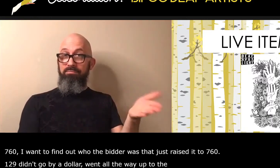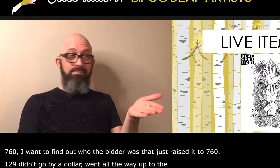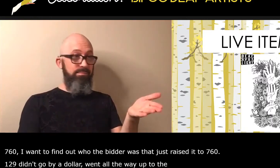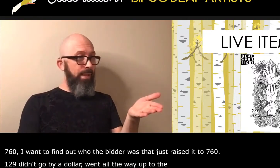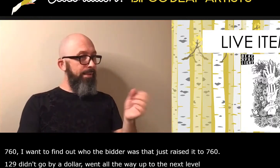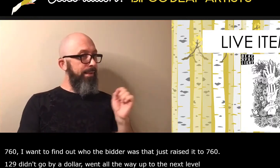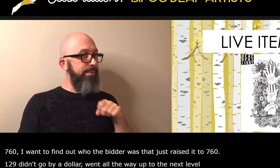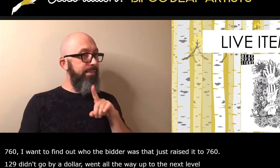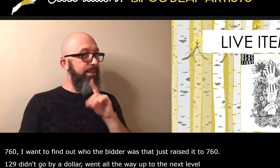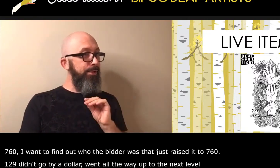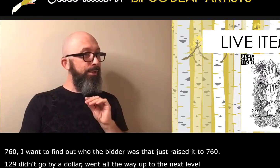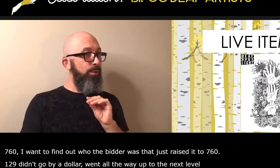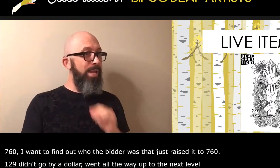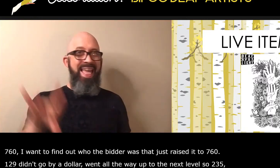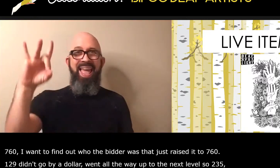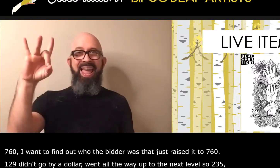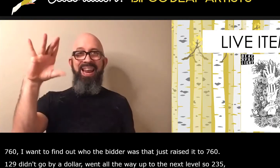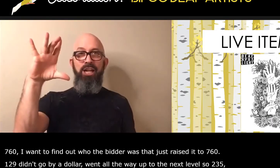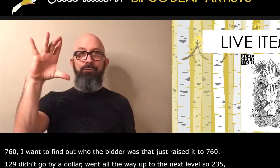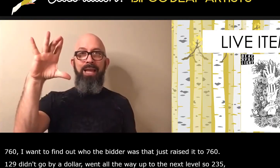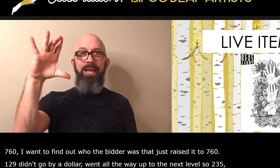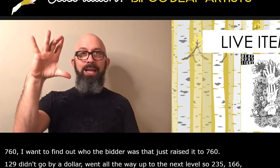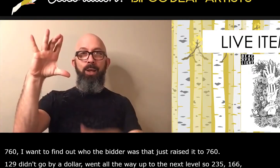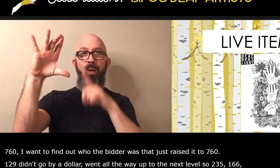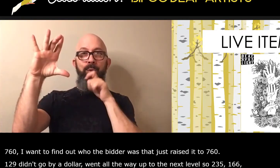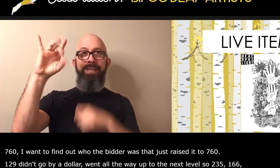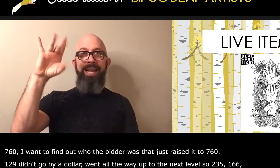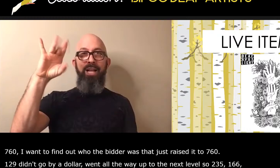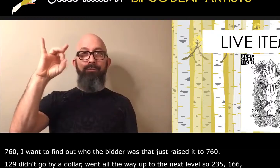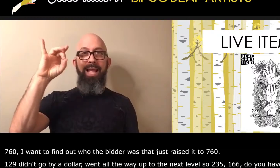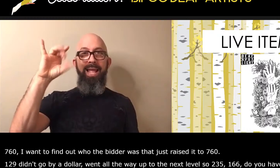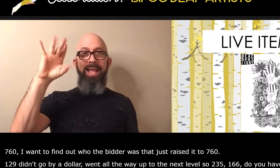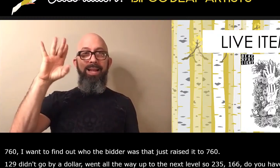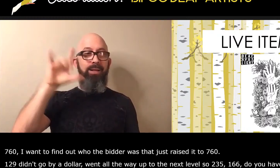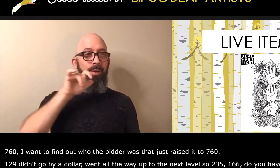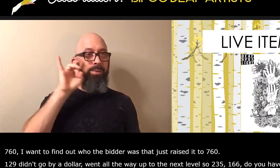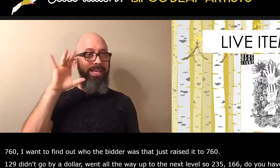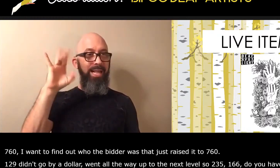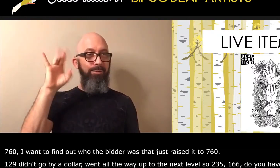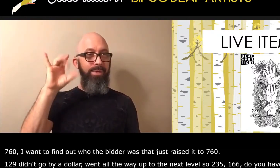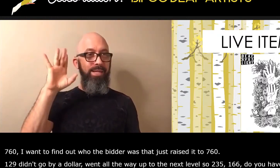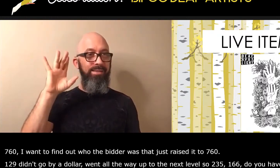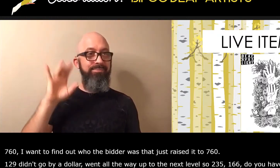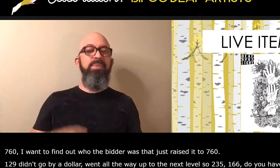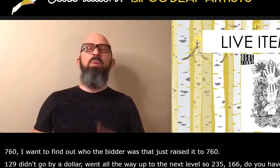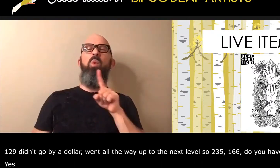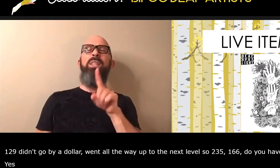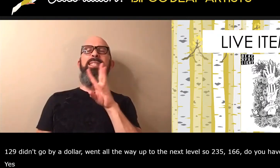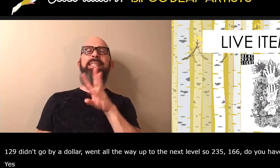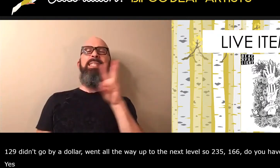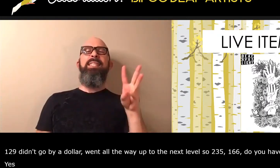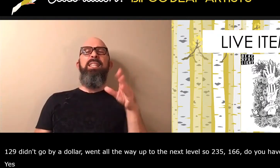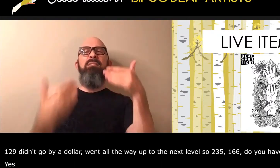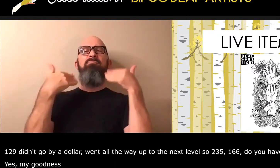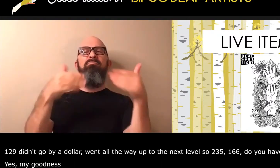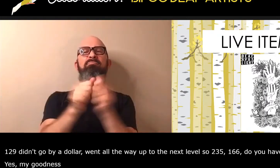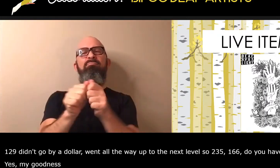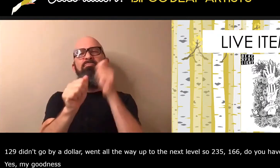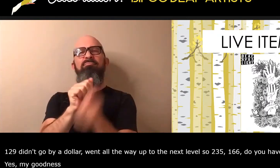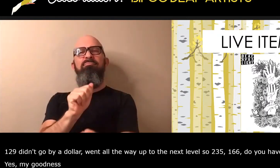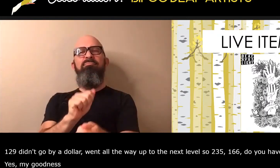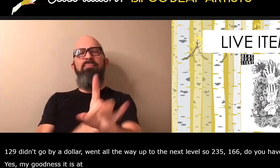you have a response for them? Yes, my goodness, it's 800. Who is 800? Who is